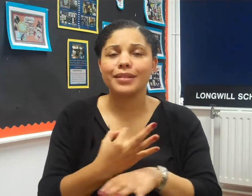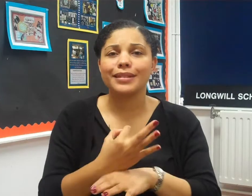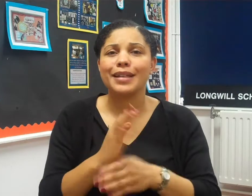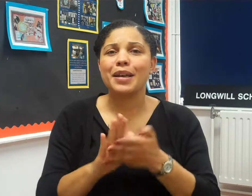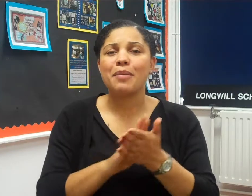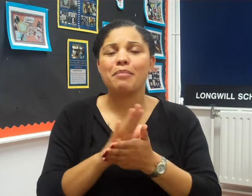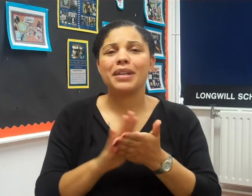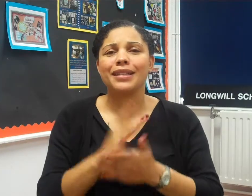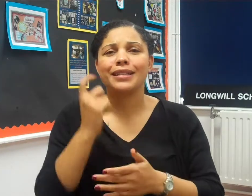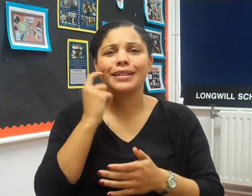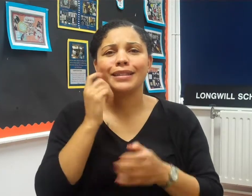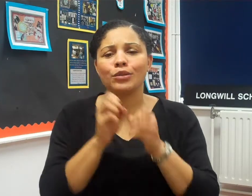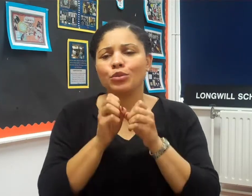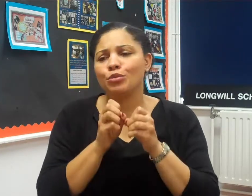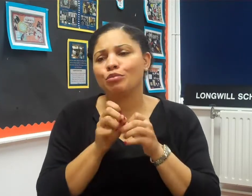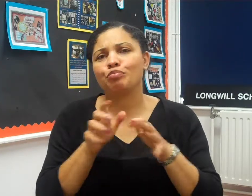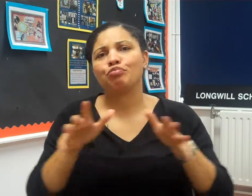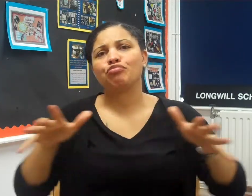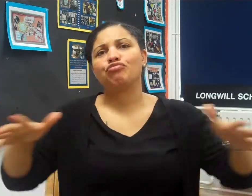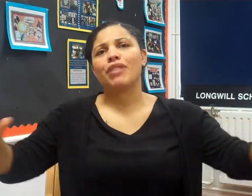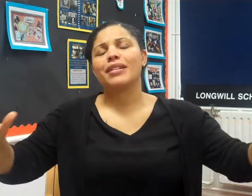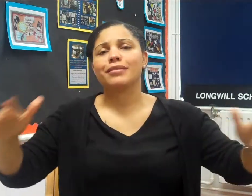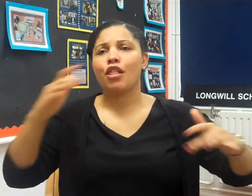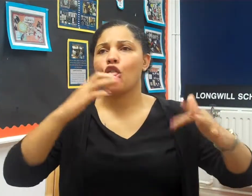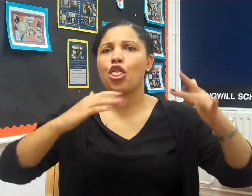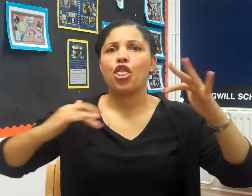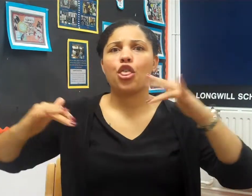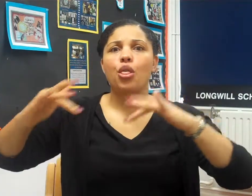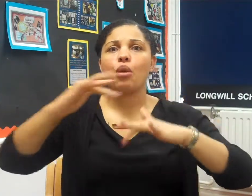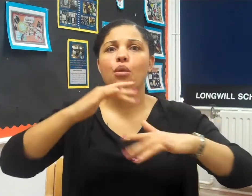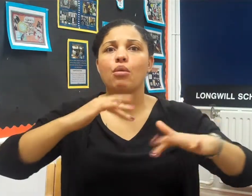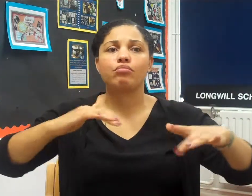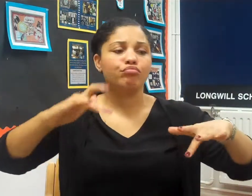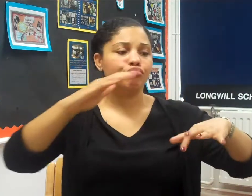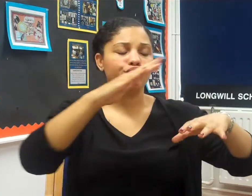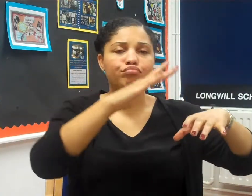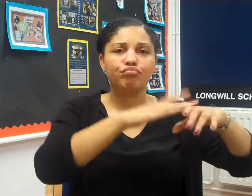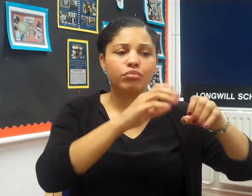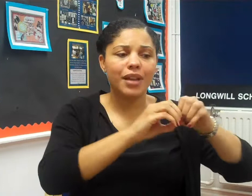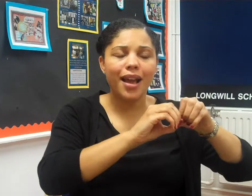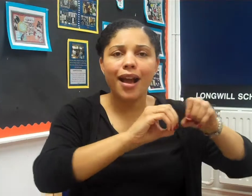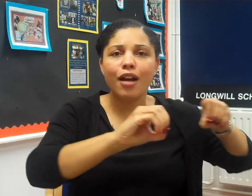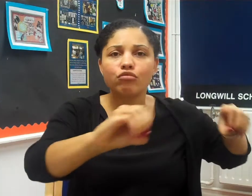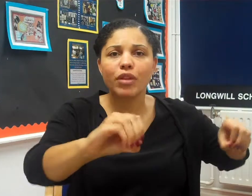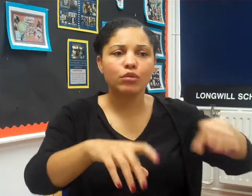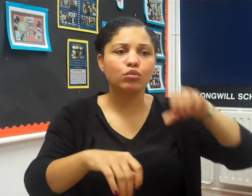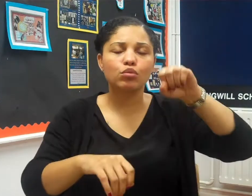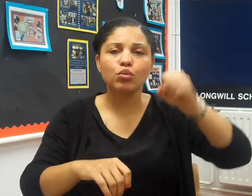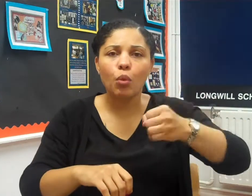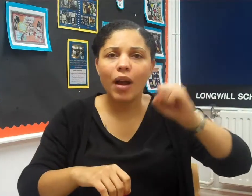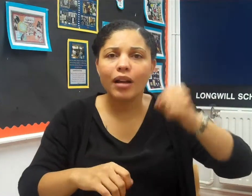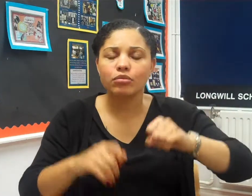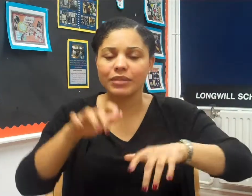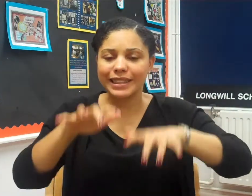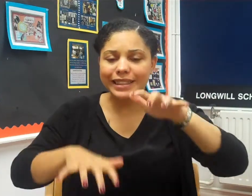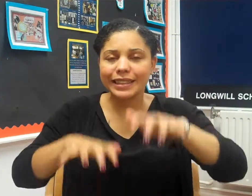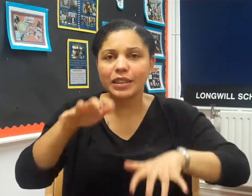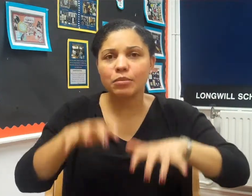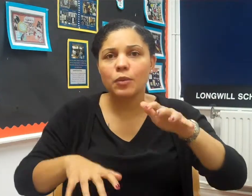very easy to spread, either when airborne or when it settles on hard surfaces such as handrails, door handles, computer